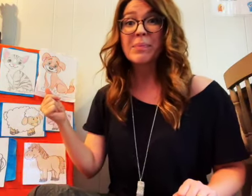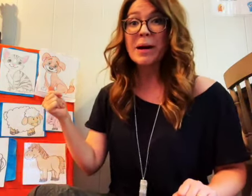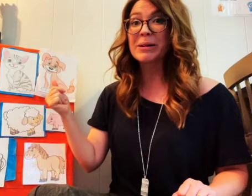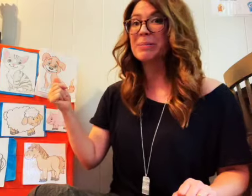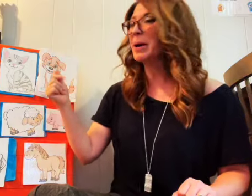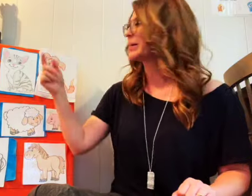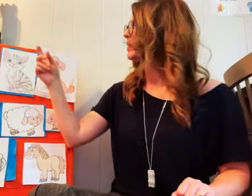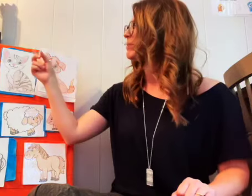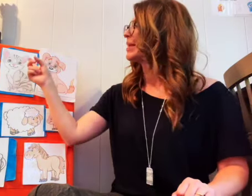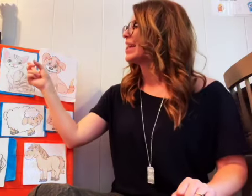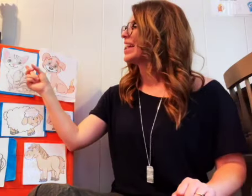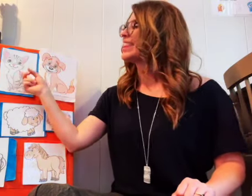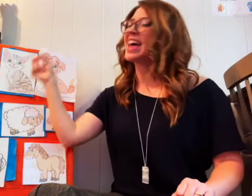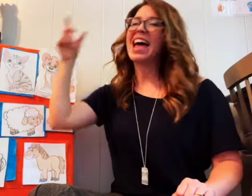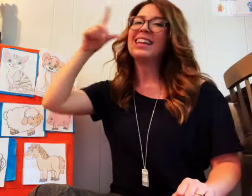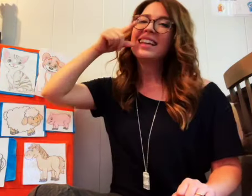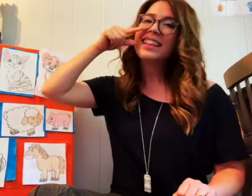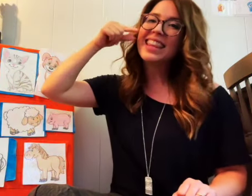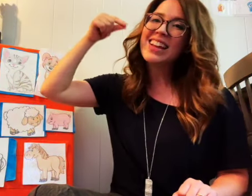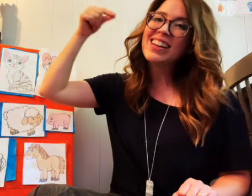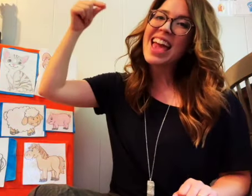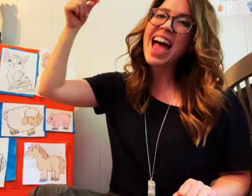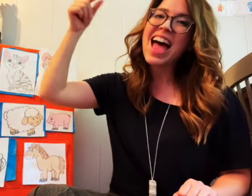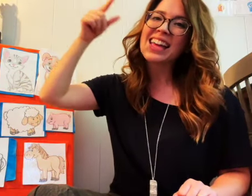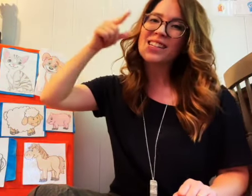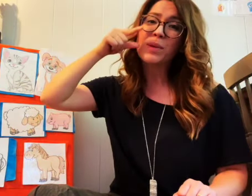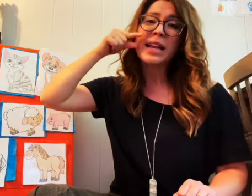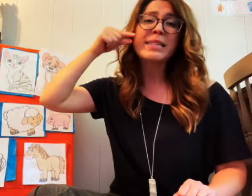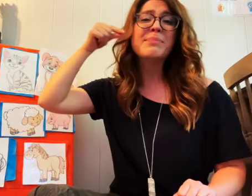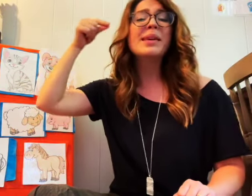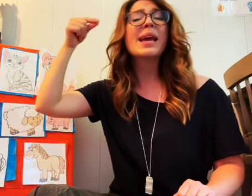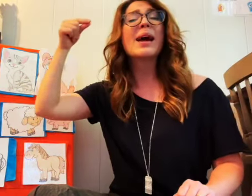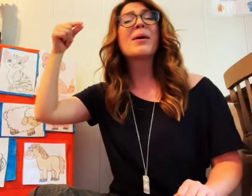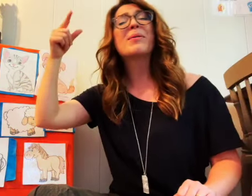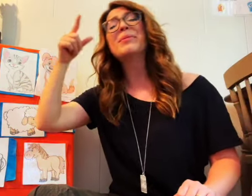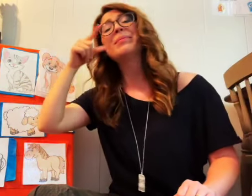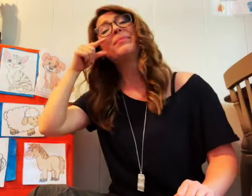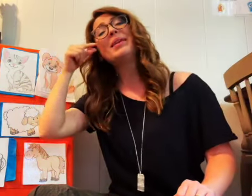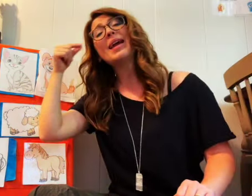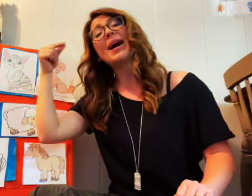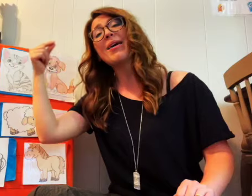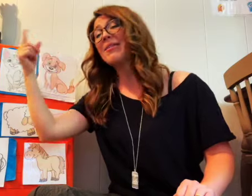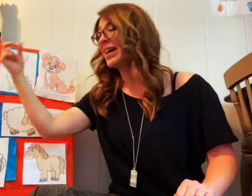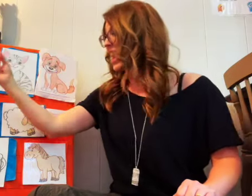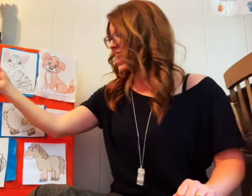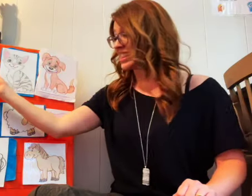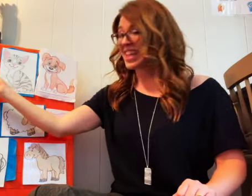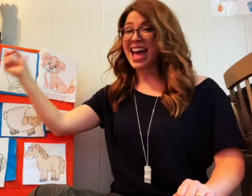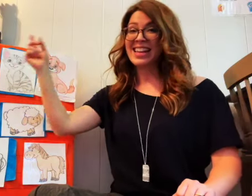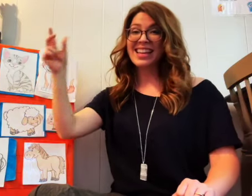bark, bark. That little cat went meow, meow. That